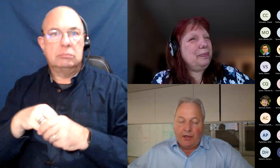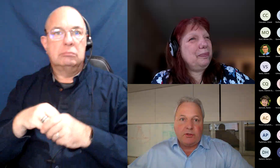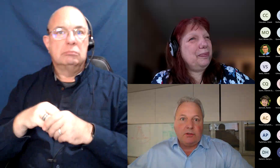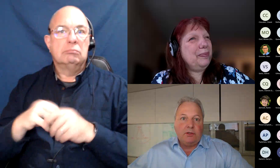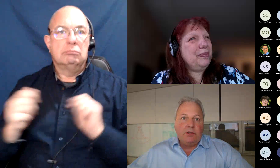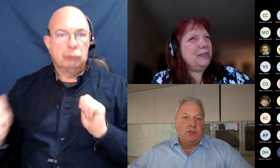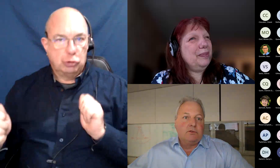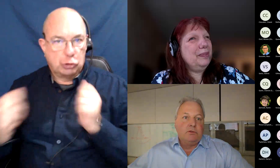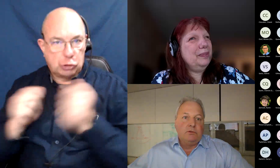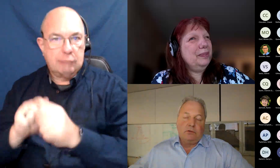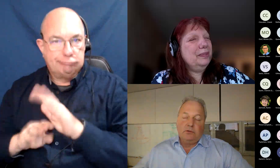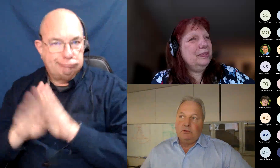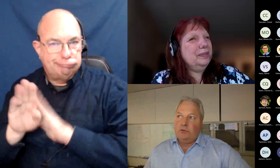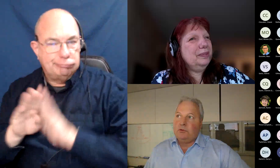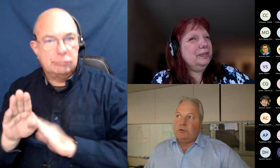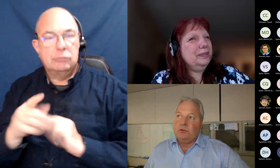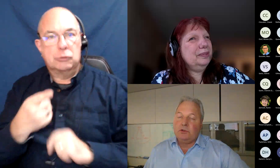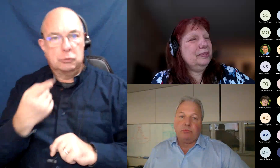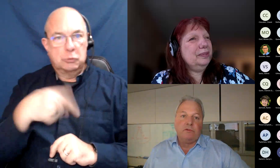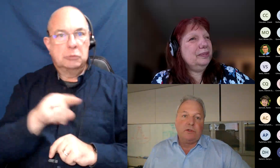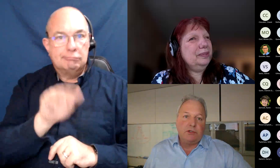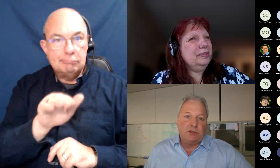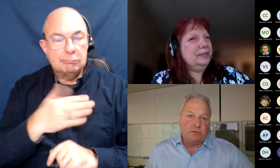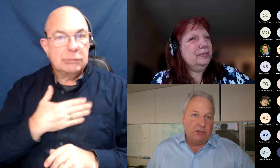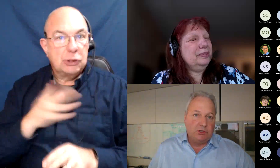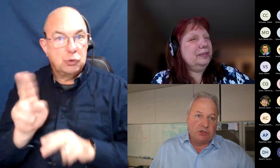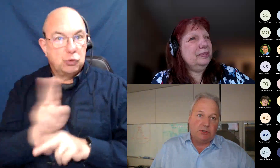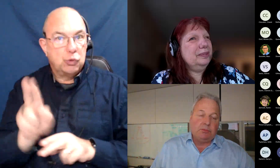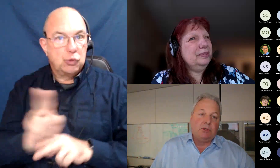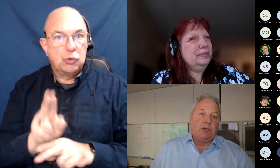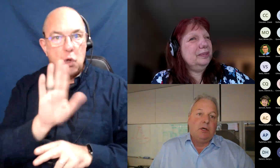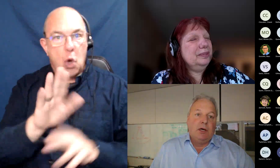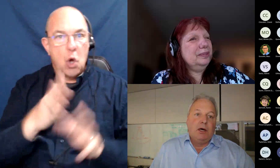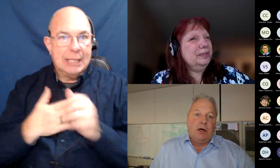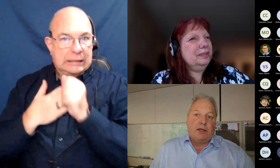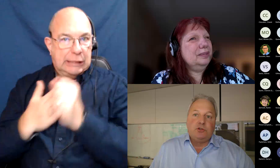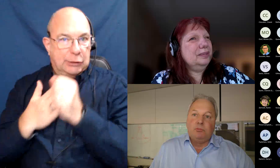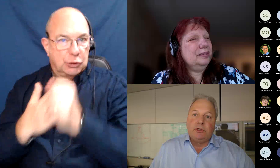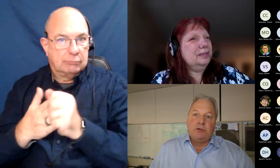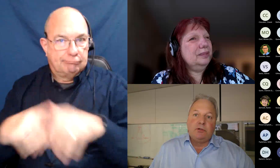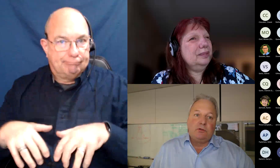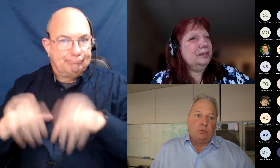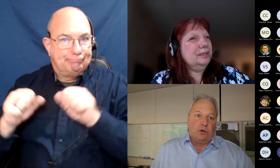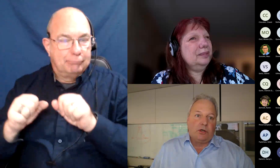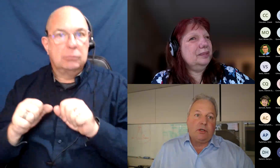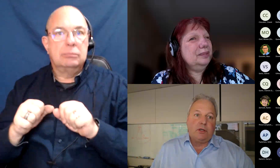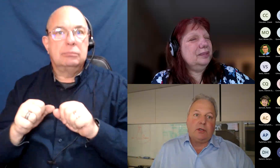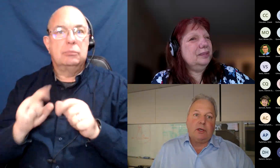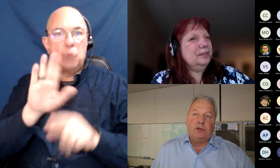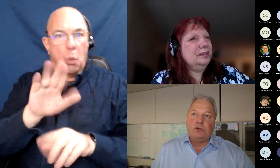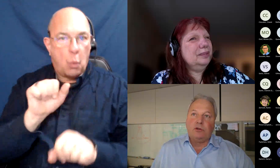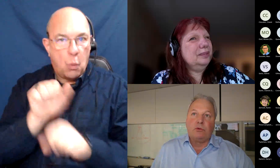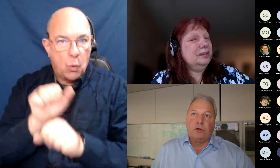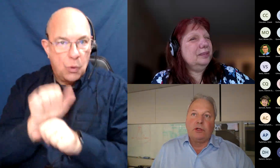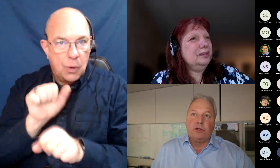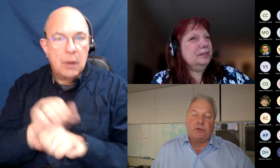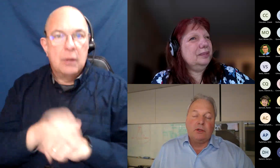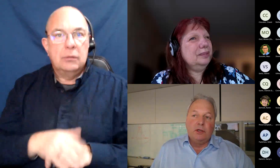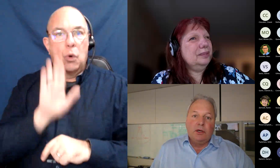I'm asking each of you to use the privilege of leadership that you bring to your work and